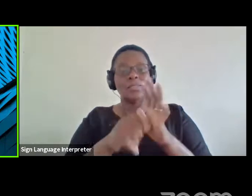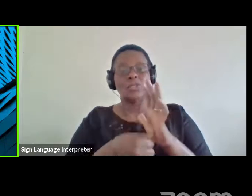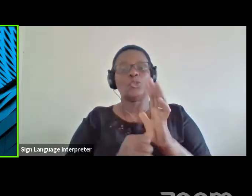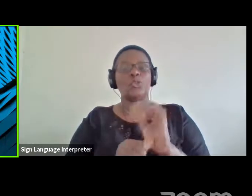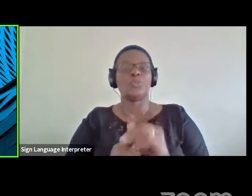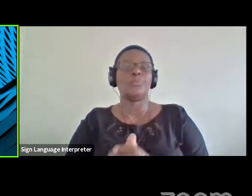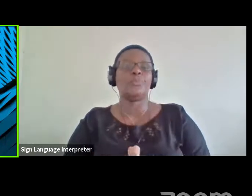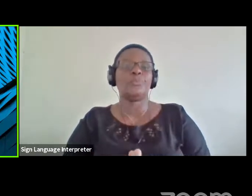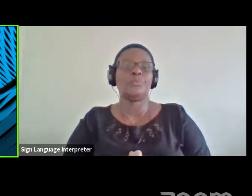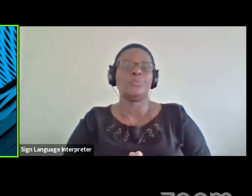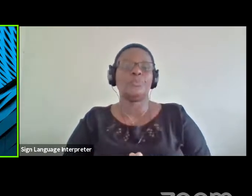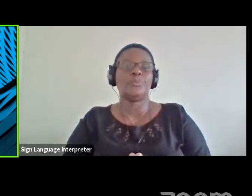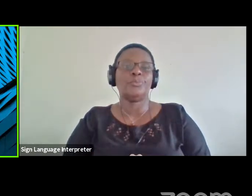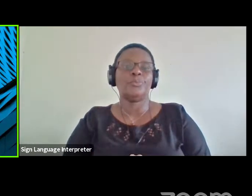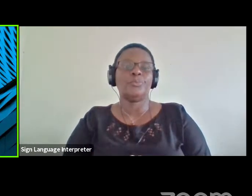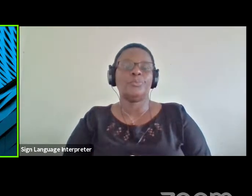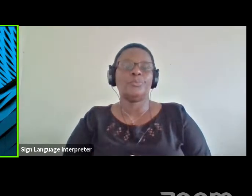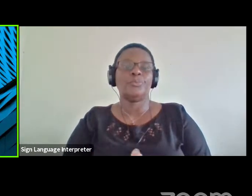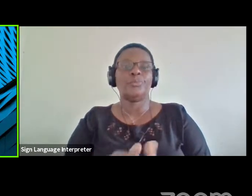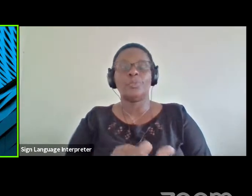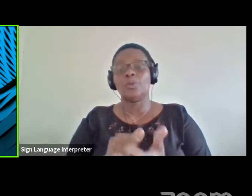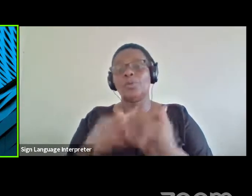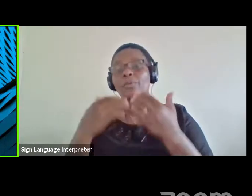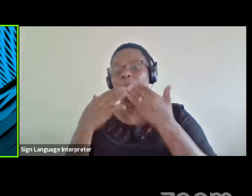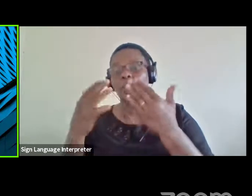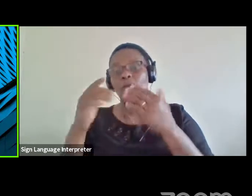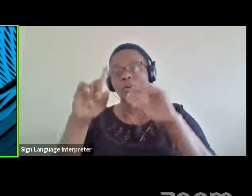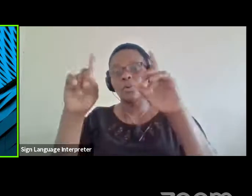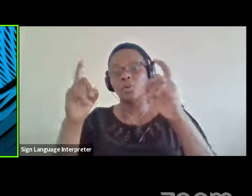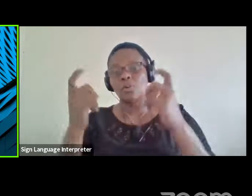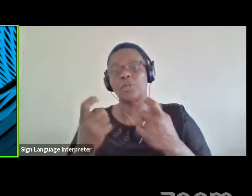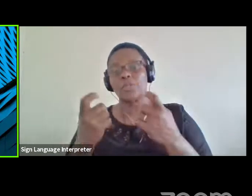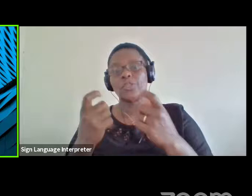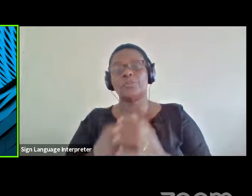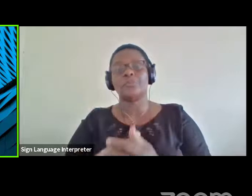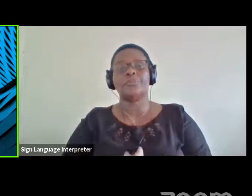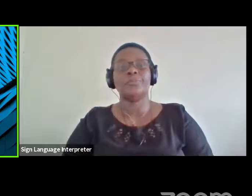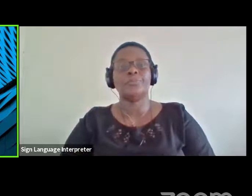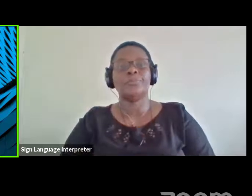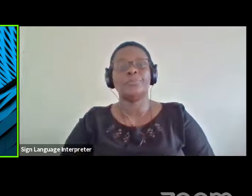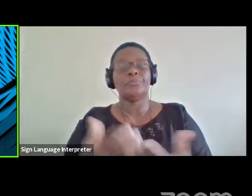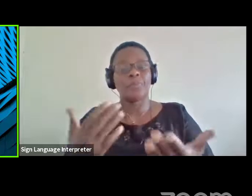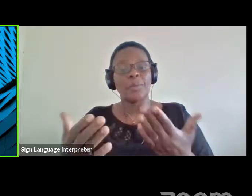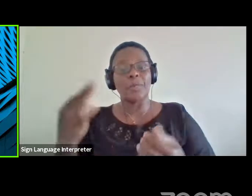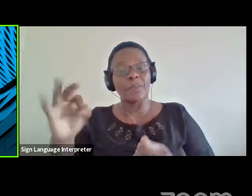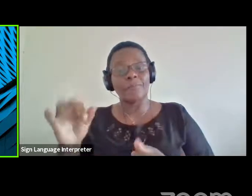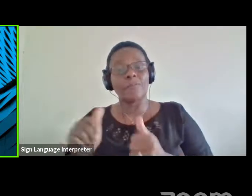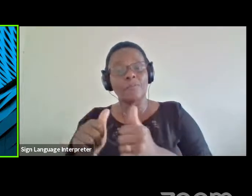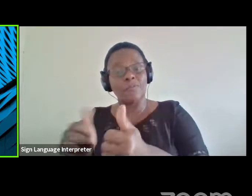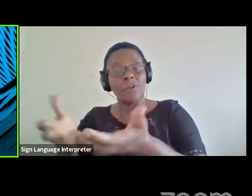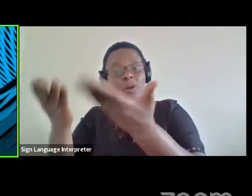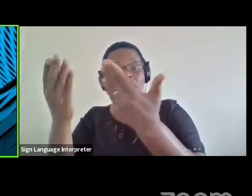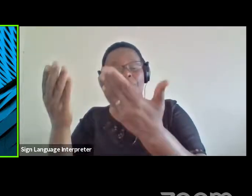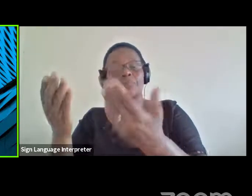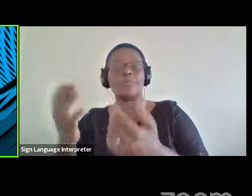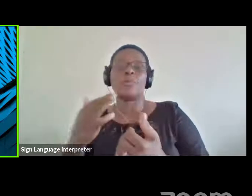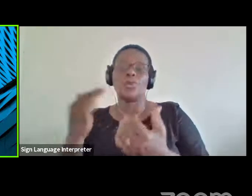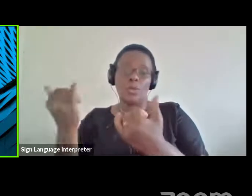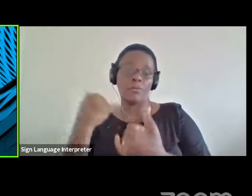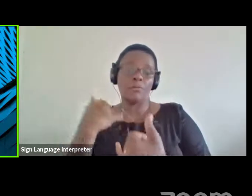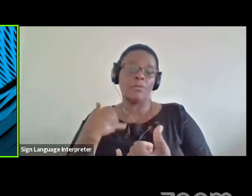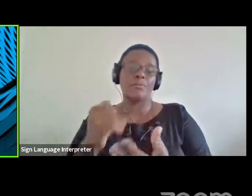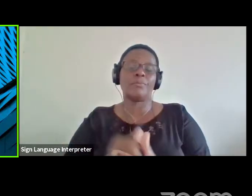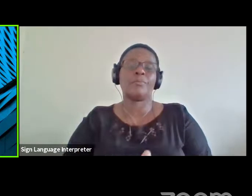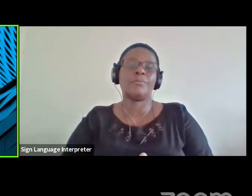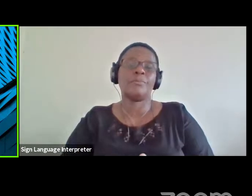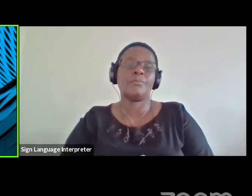said. So SM, thank you for that question. Obviously, any follow-ups, let me know. Got another question here.